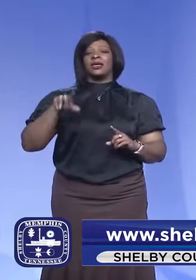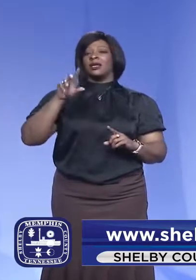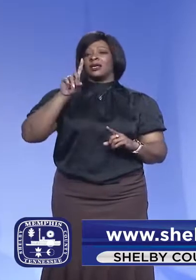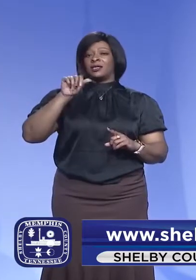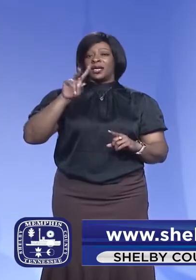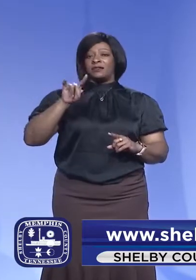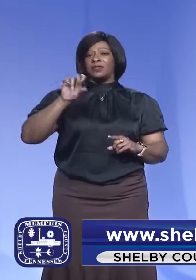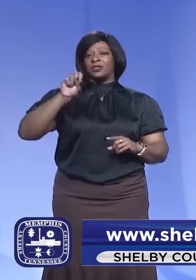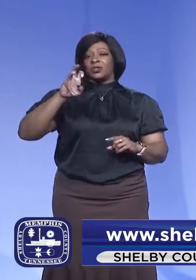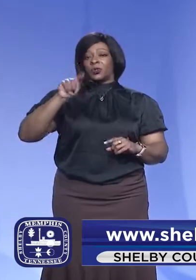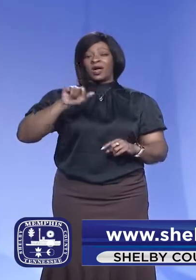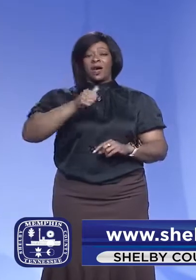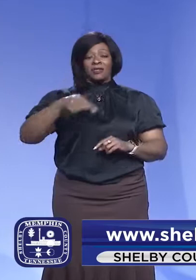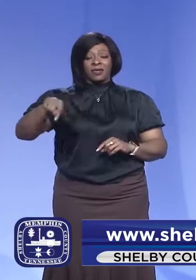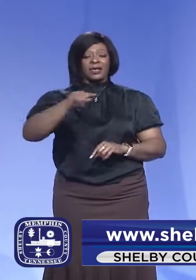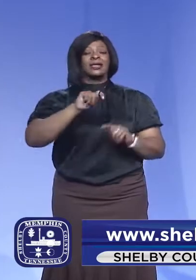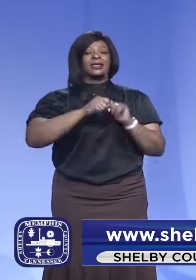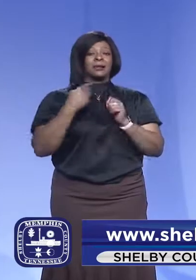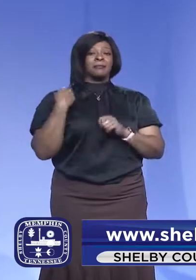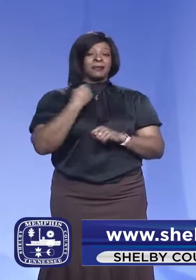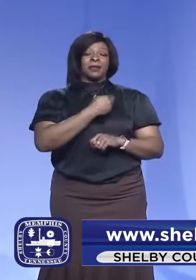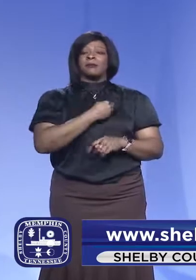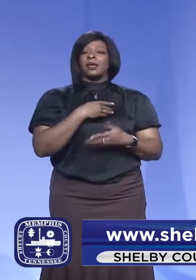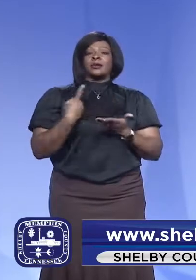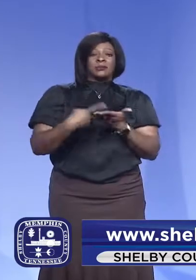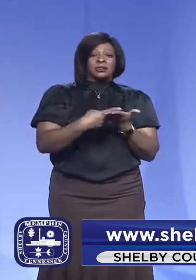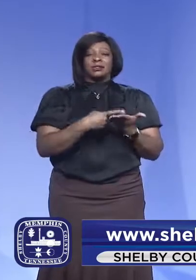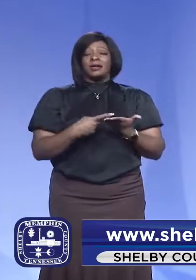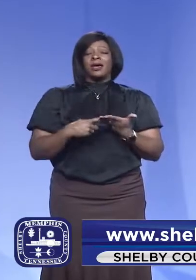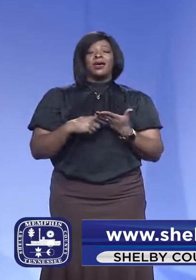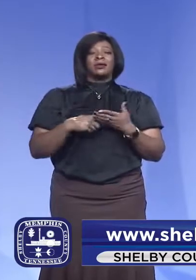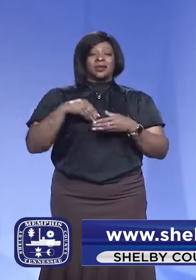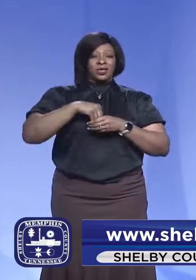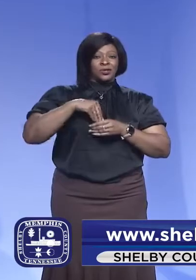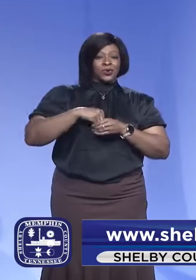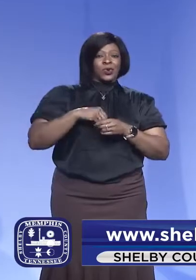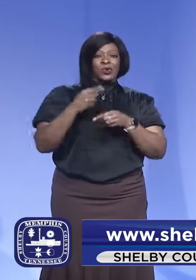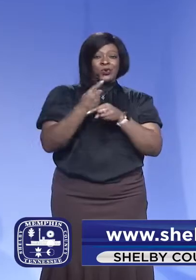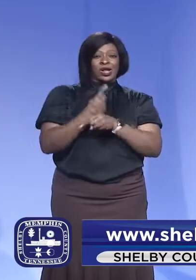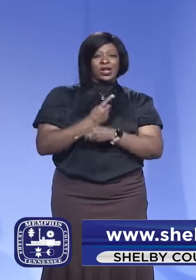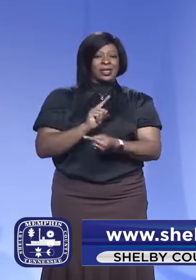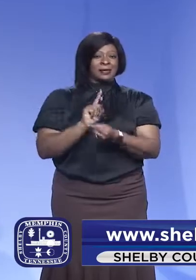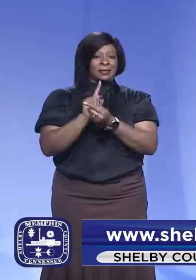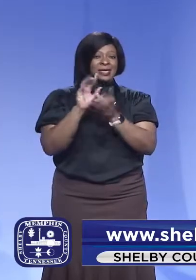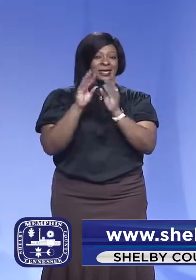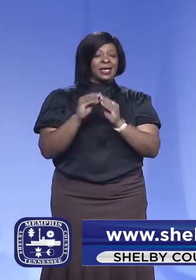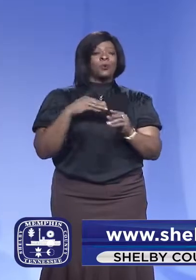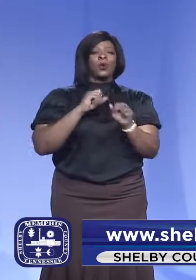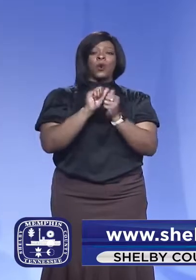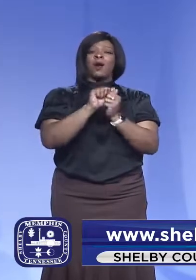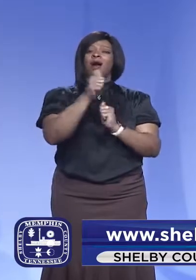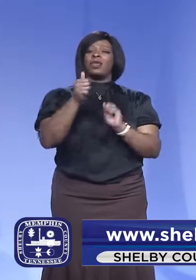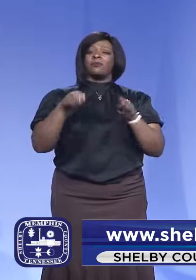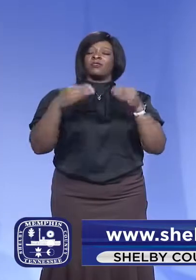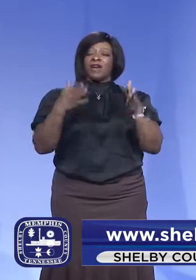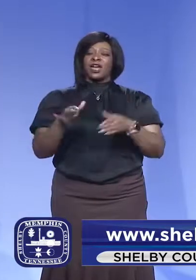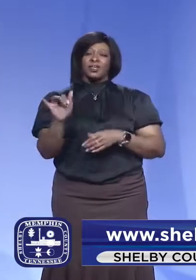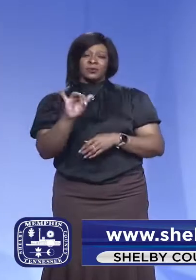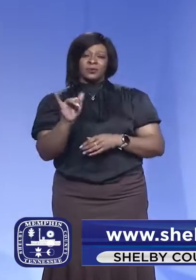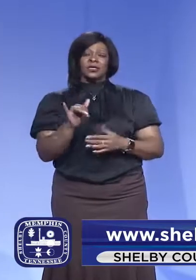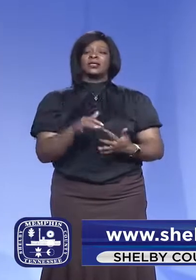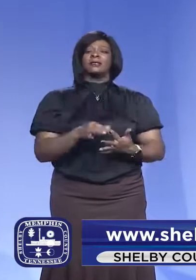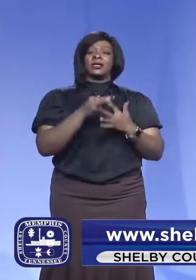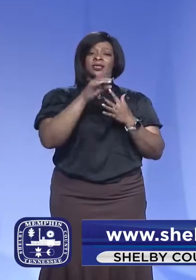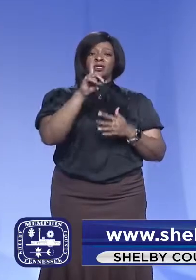team members consult on a regular basis internally, but we also then work with other providers, particularly